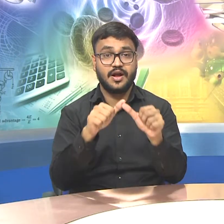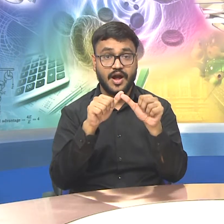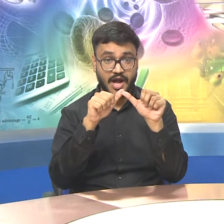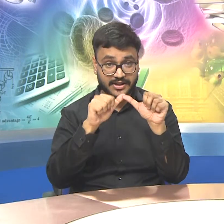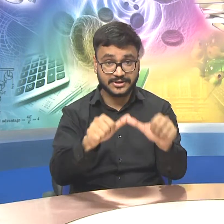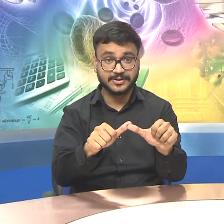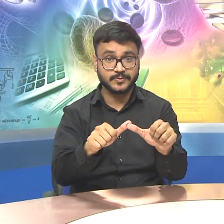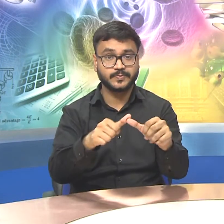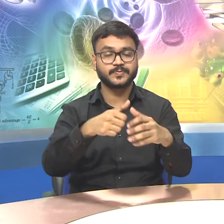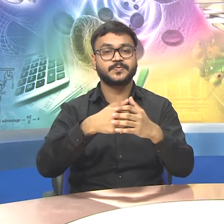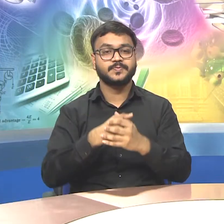And the answer is,